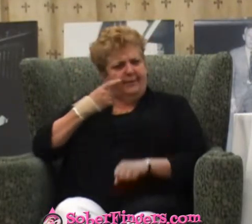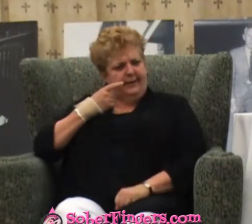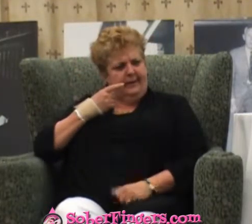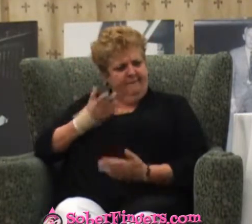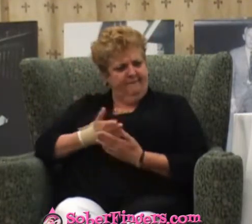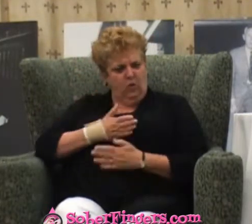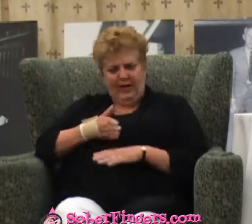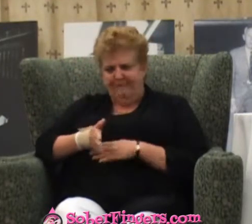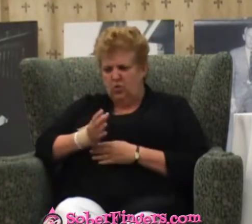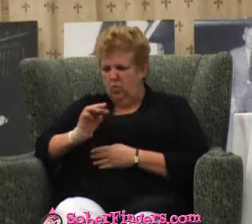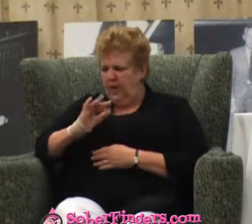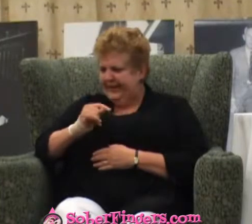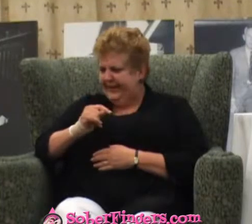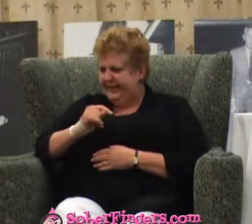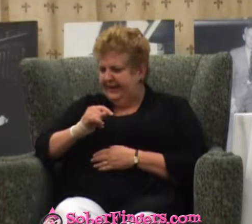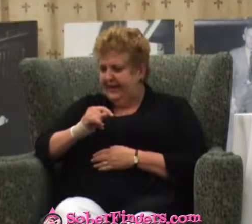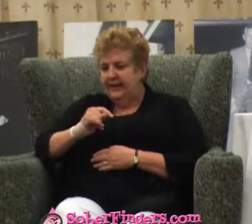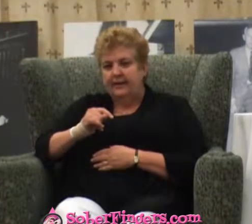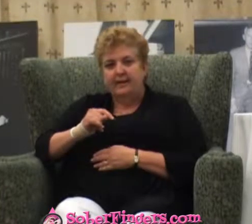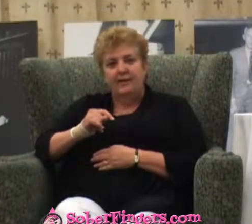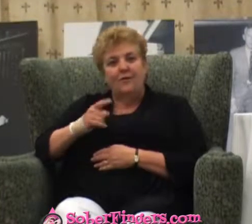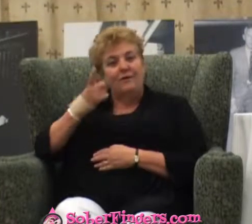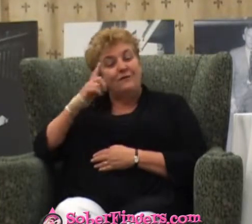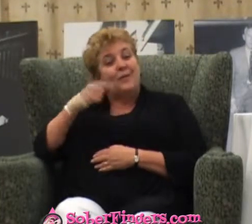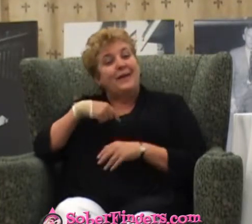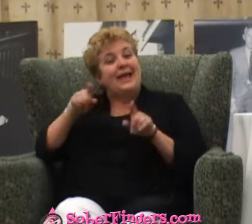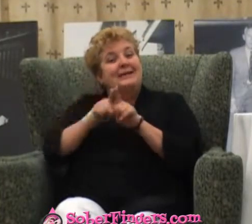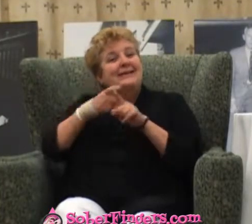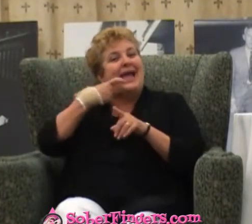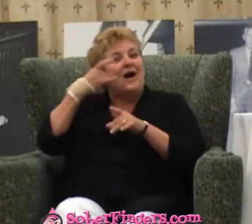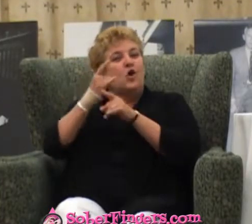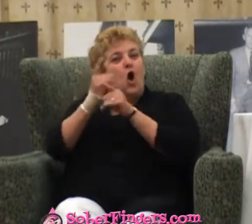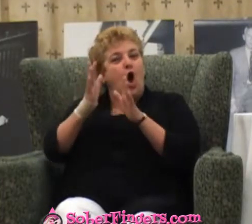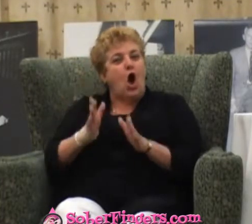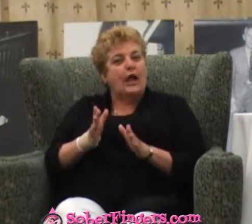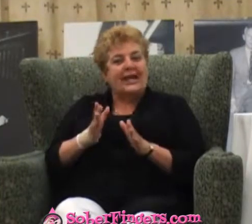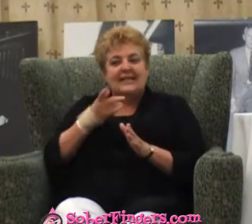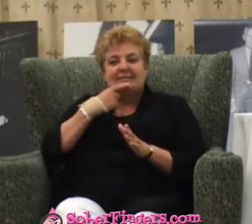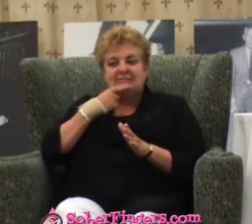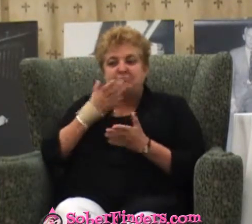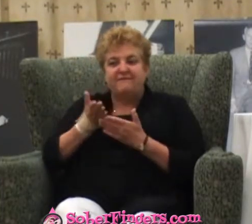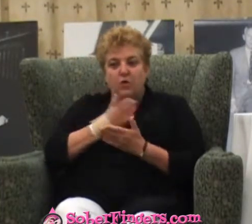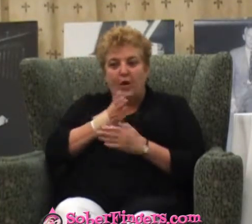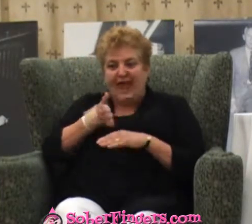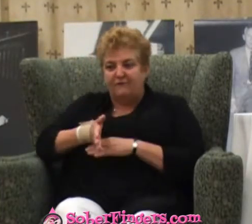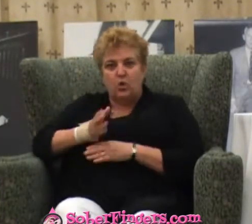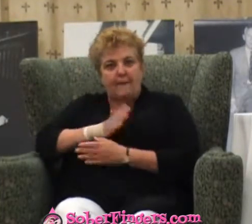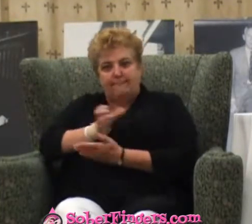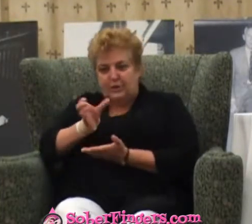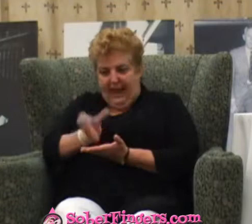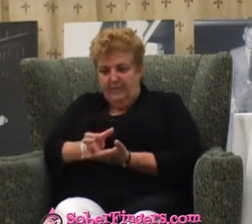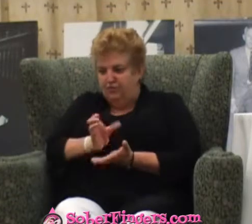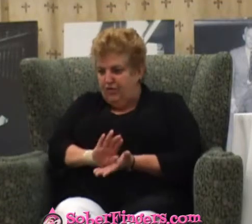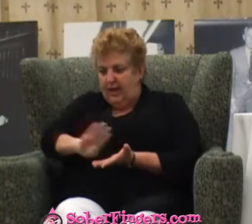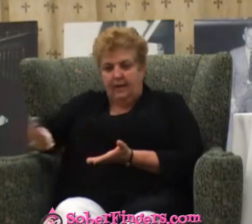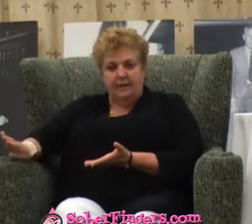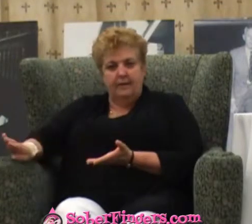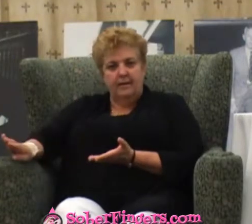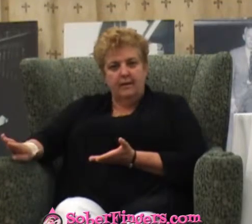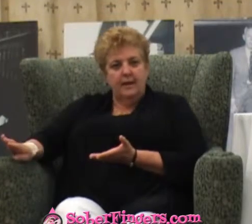it's before and after I put down a drink. The problem drinker comes into AA and thinks the second half of step 1 is because of his drinking. If